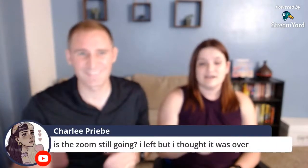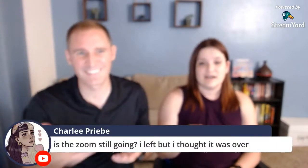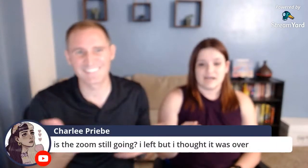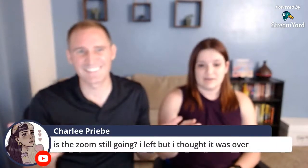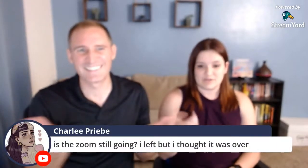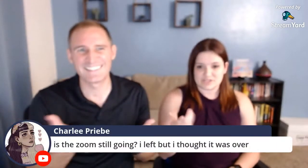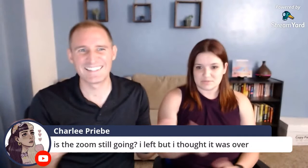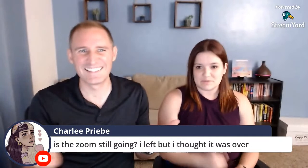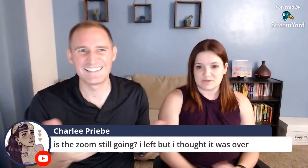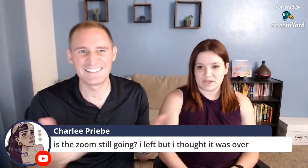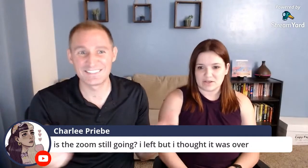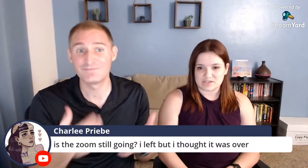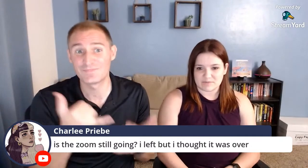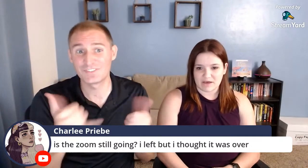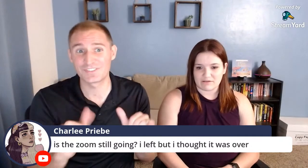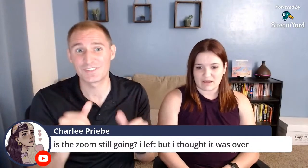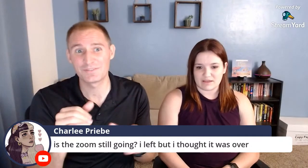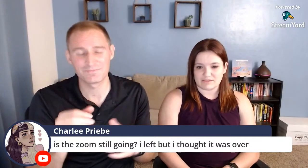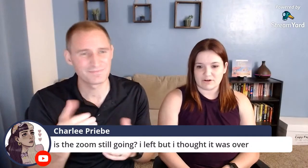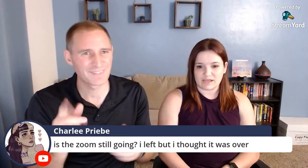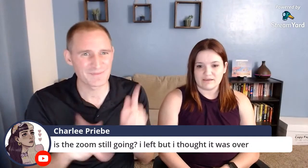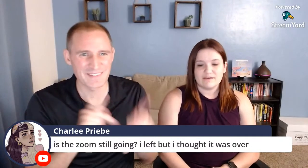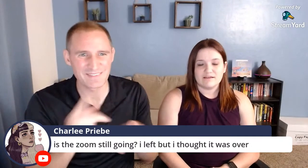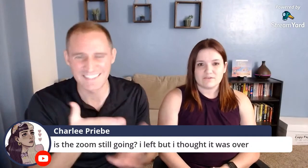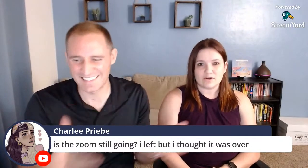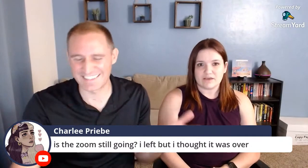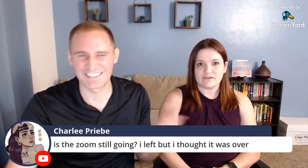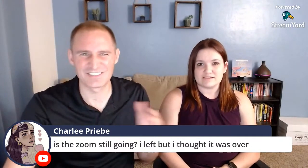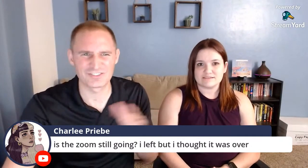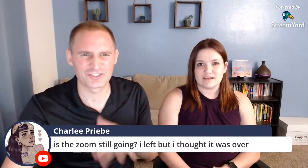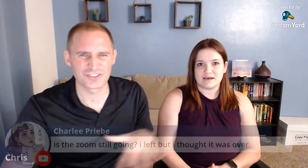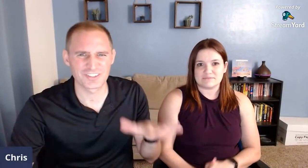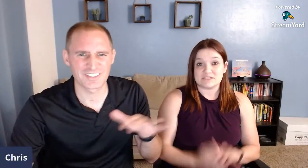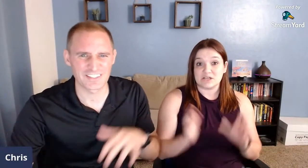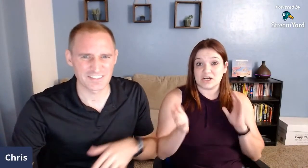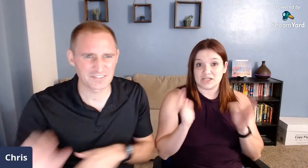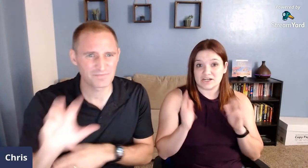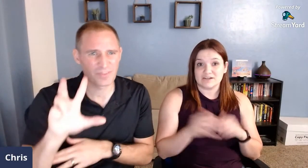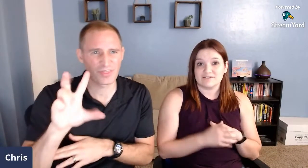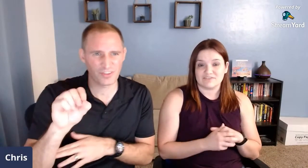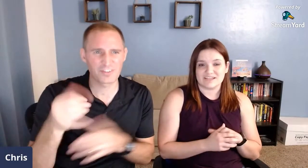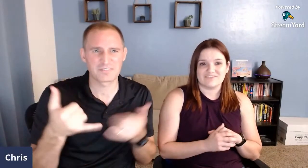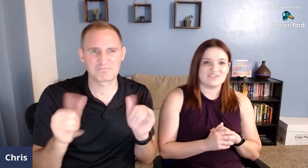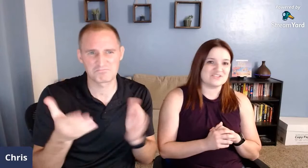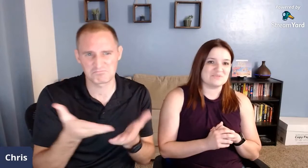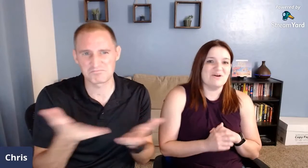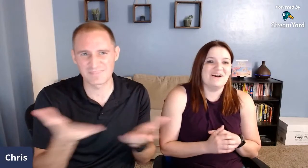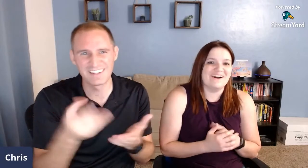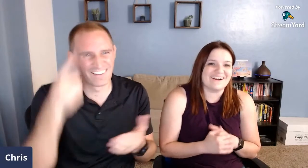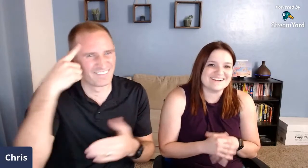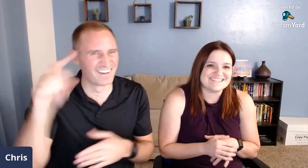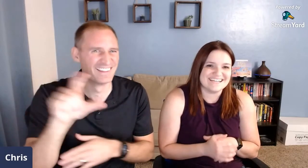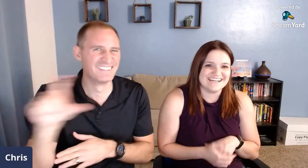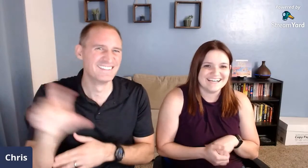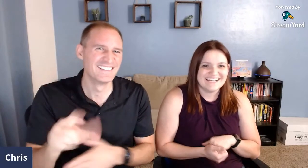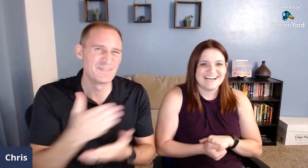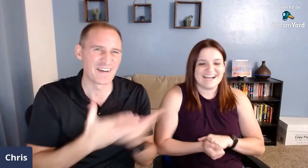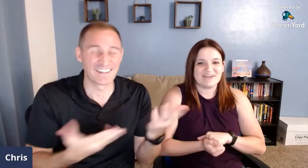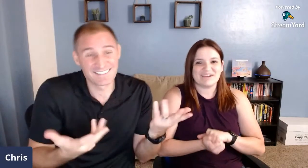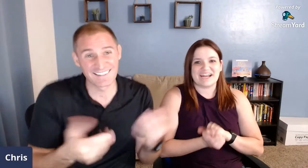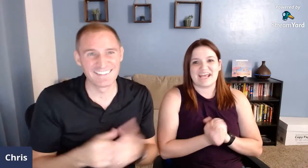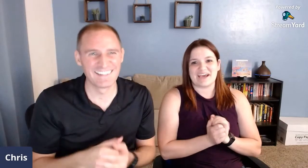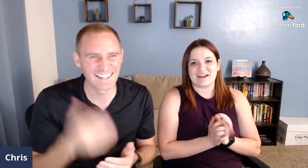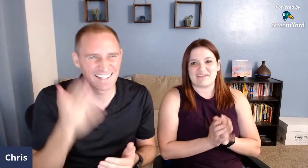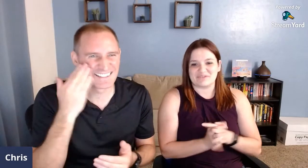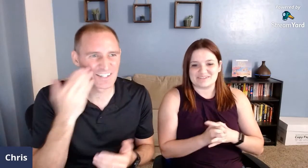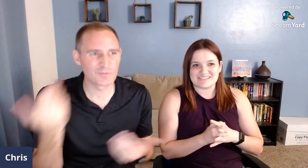here. There's still people here. There's about 30 of us still on here for the Zoom part. I